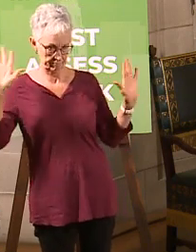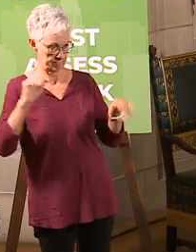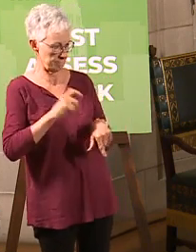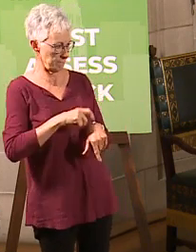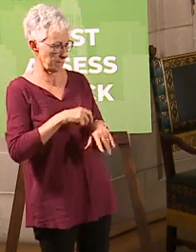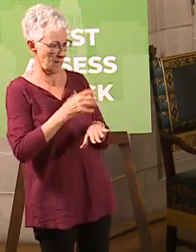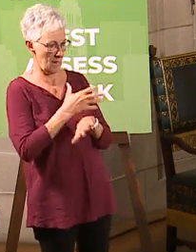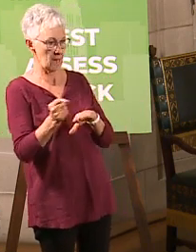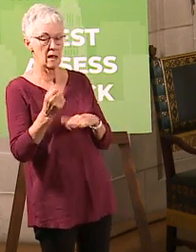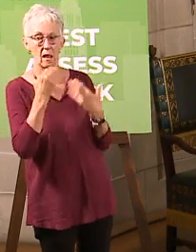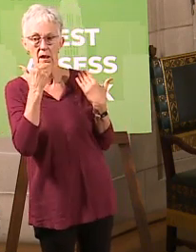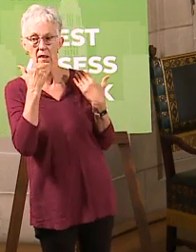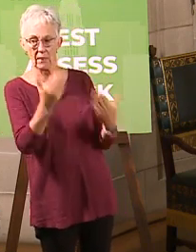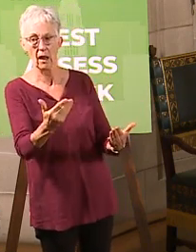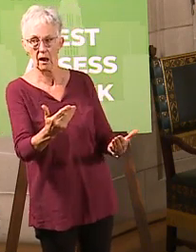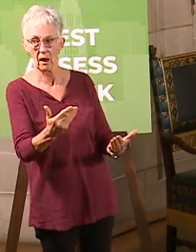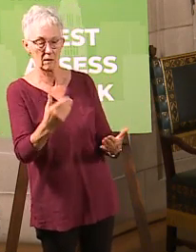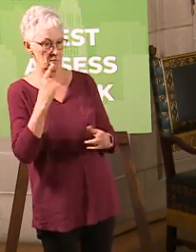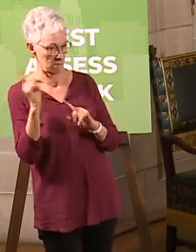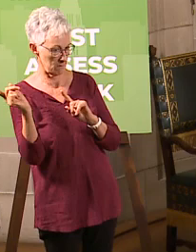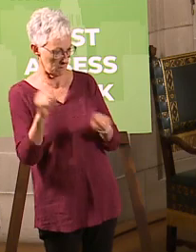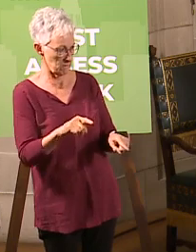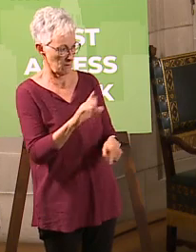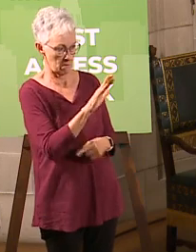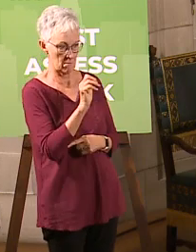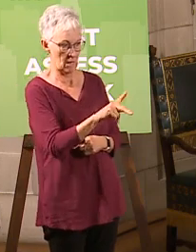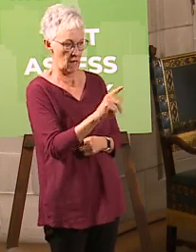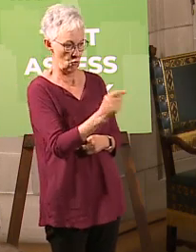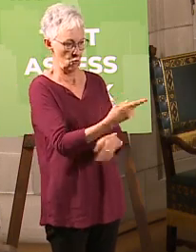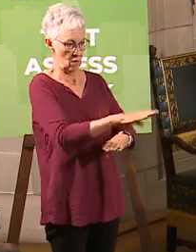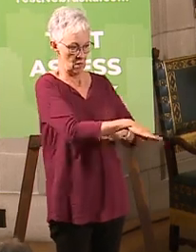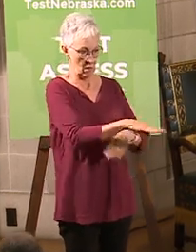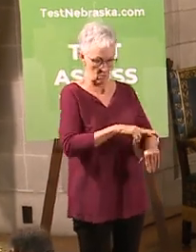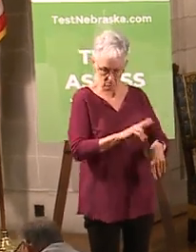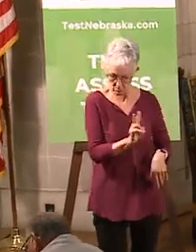amount of force to be able to separate those people who are causing the violence and arrest them and take